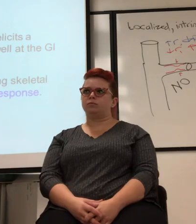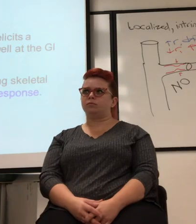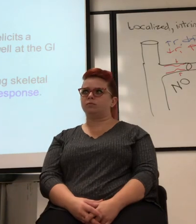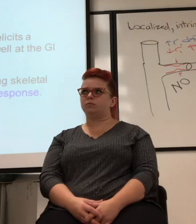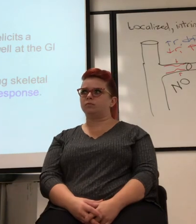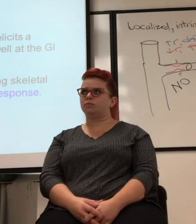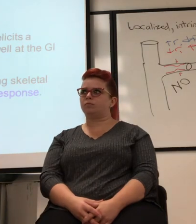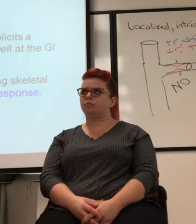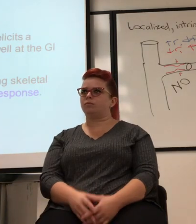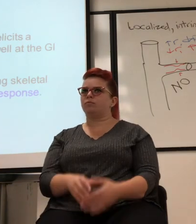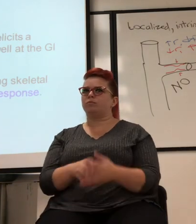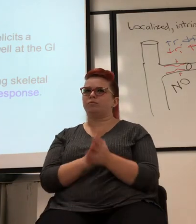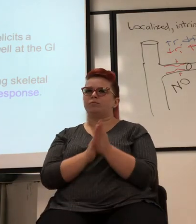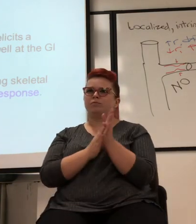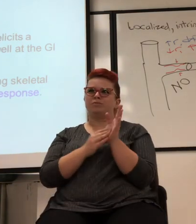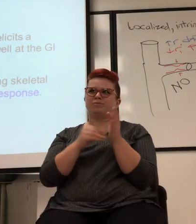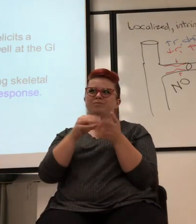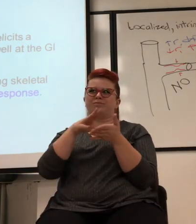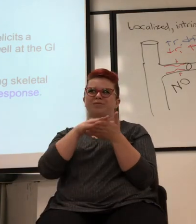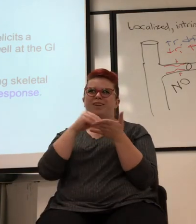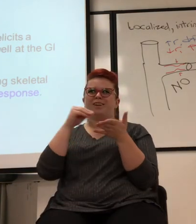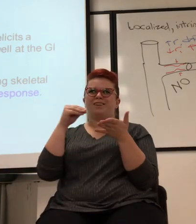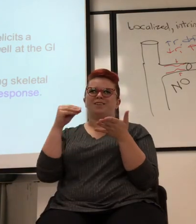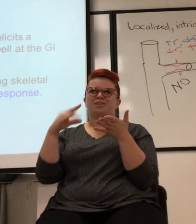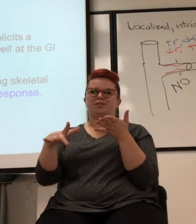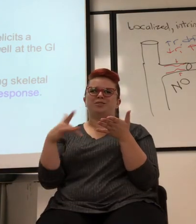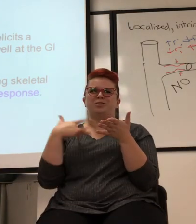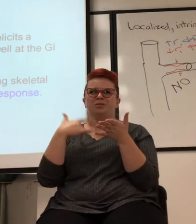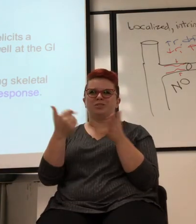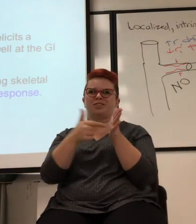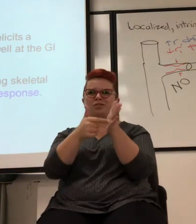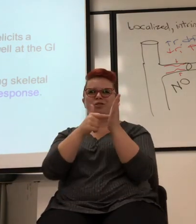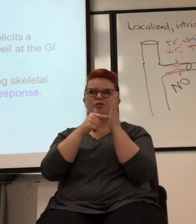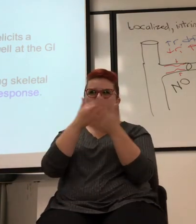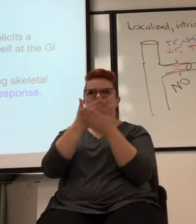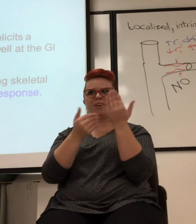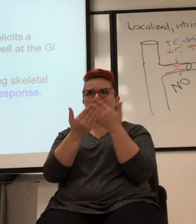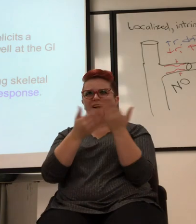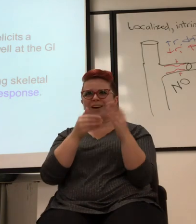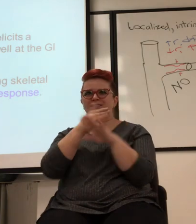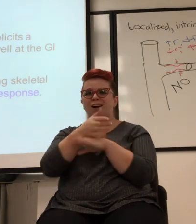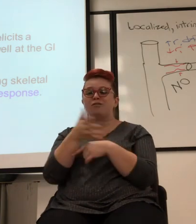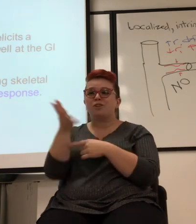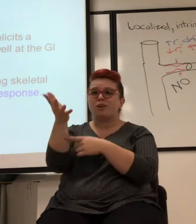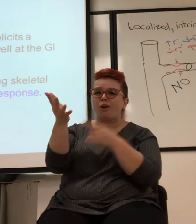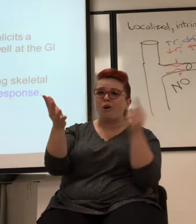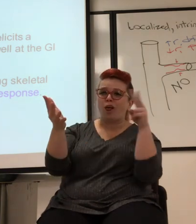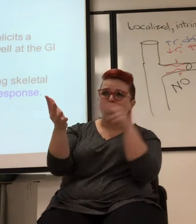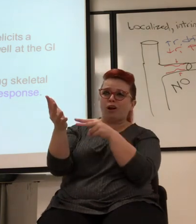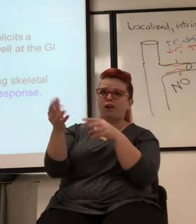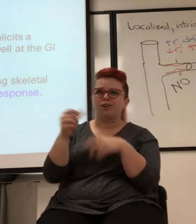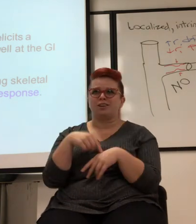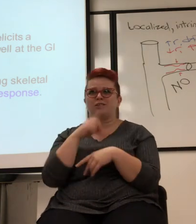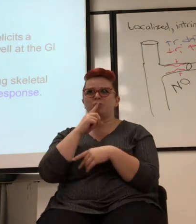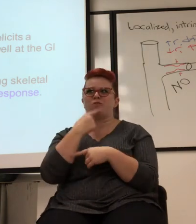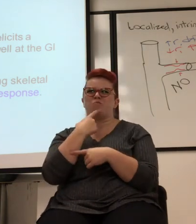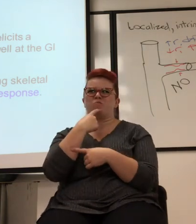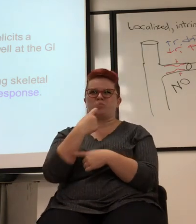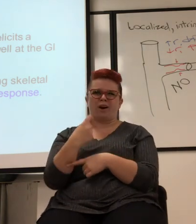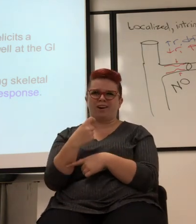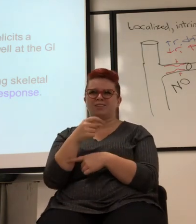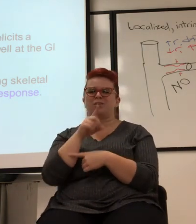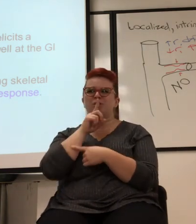Students show me their hands after they do it. Man, look at my hand, it's all like bright red, and it is painful, so brace yourself,